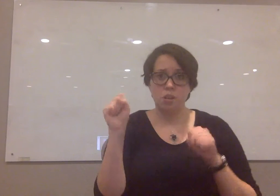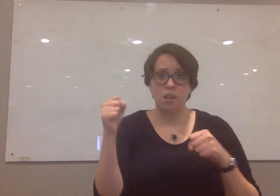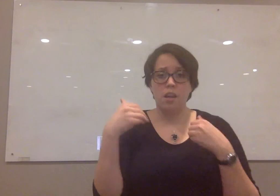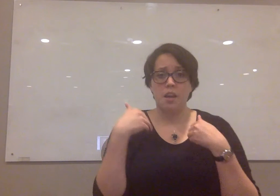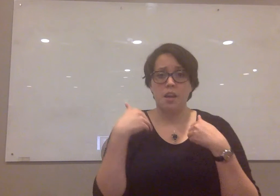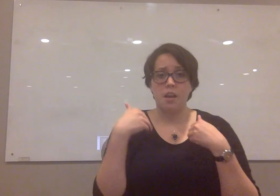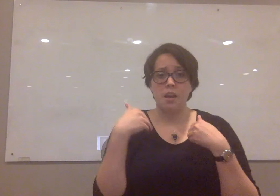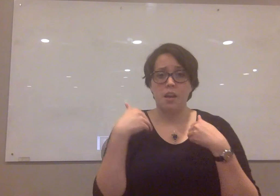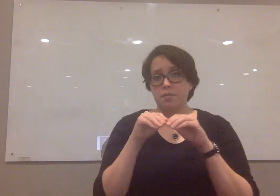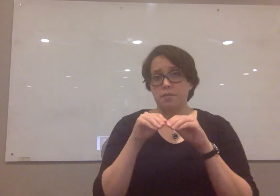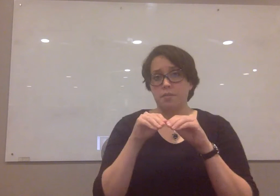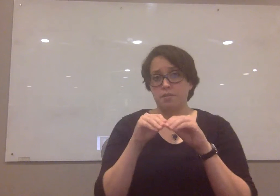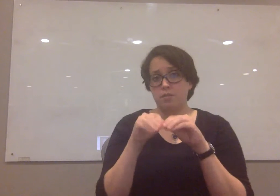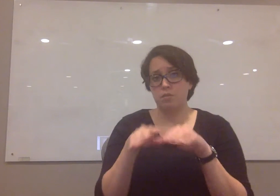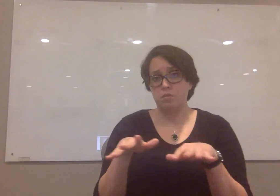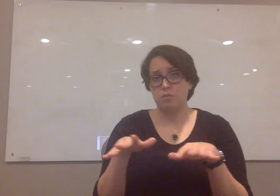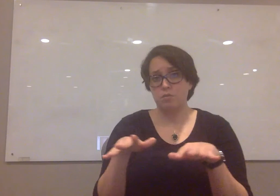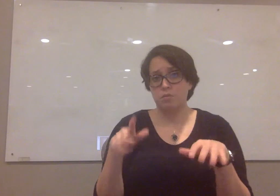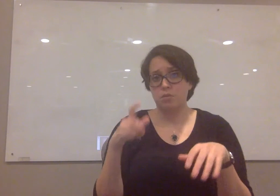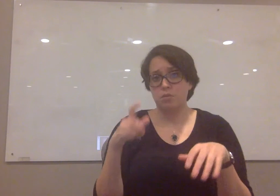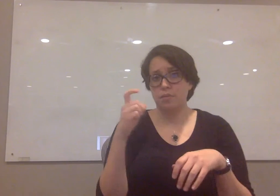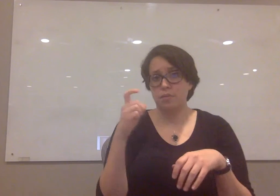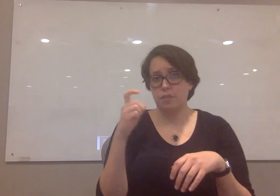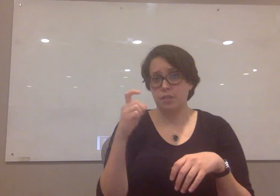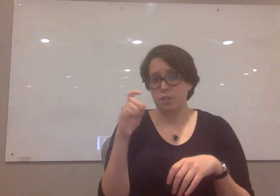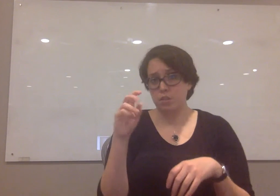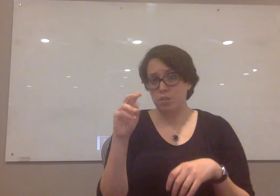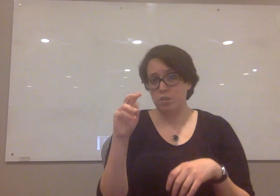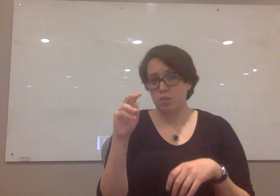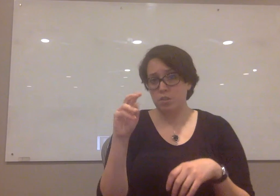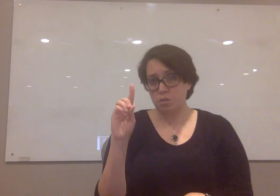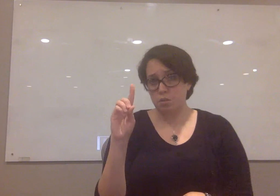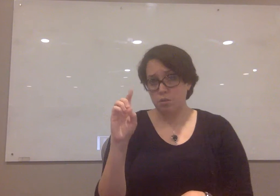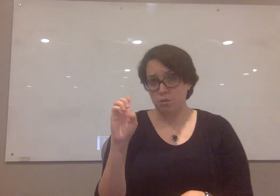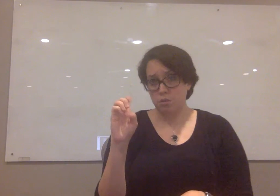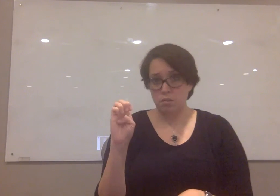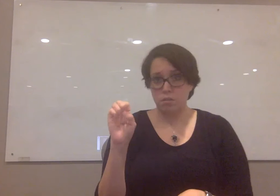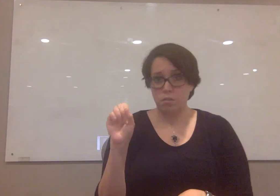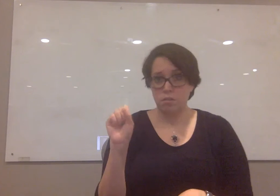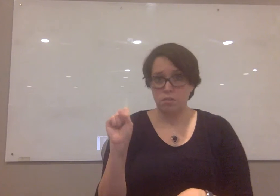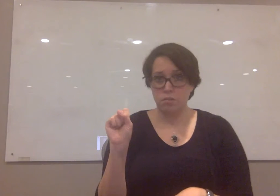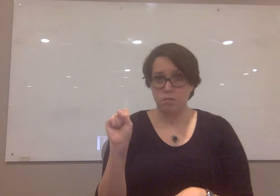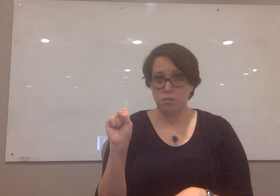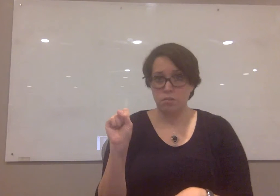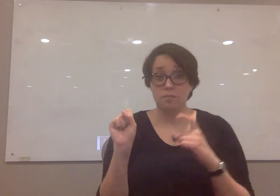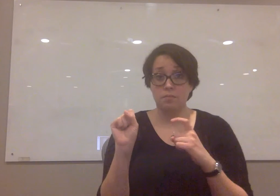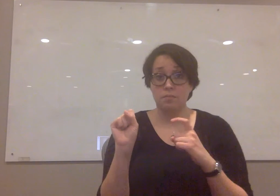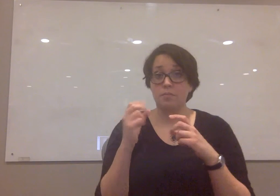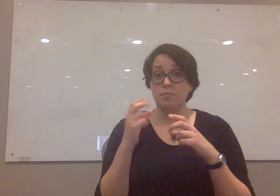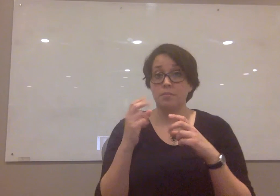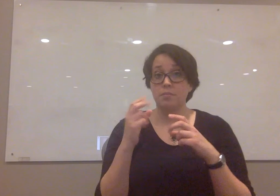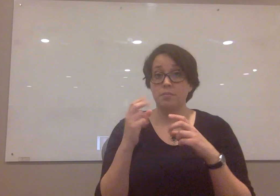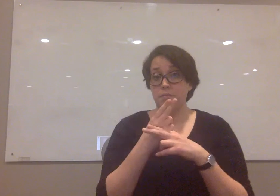Oh. They just do it by their DNS names? Yeah, because the long name for Erlang nodes